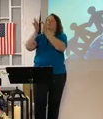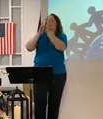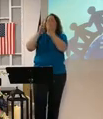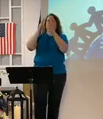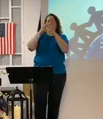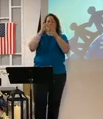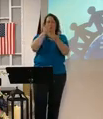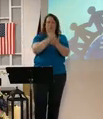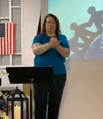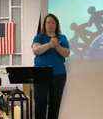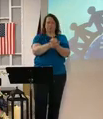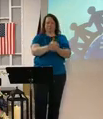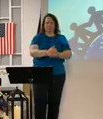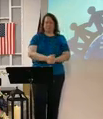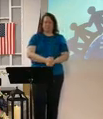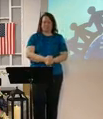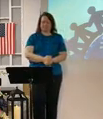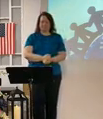pray. Amen.